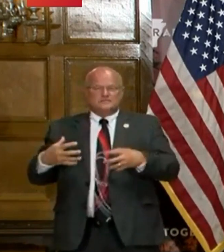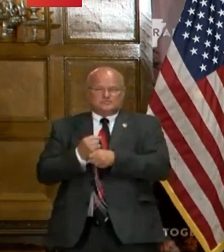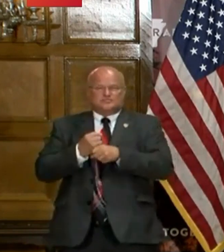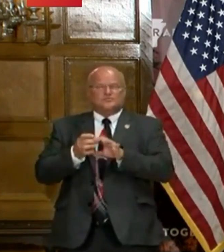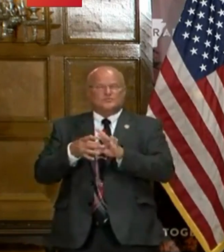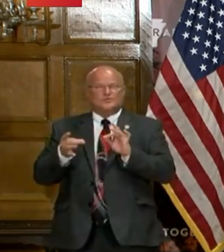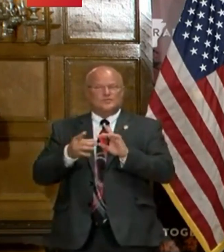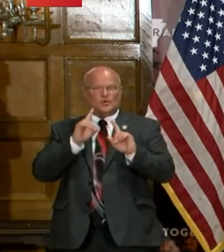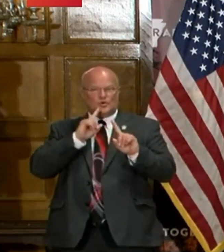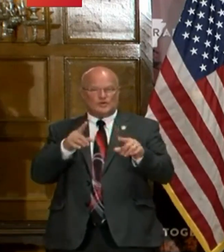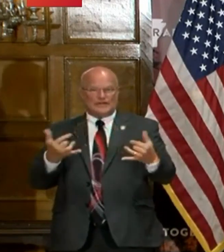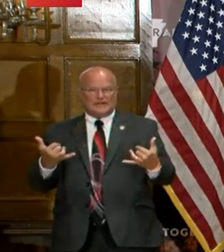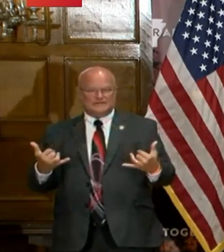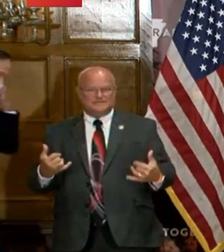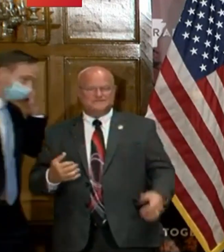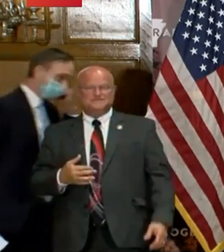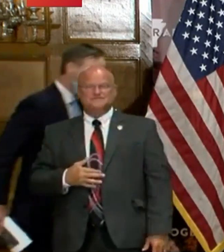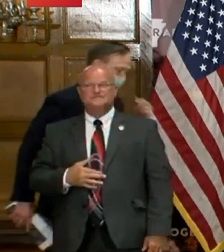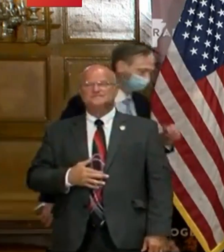report.